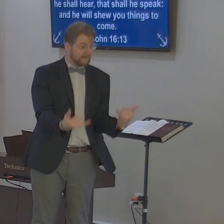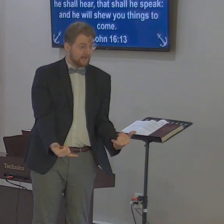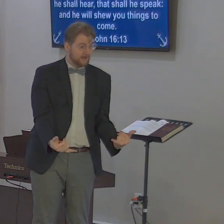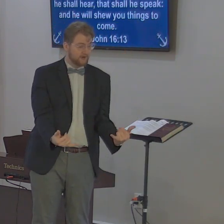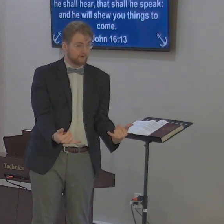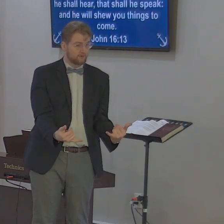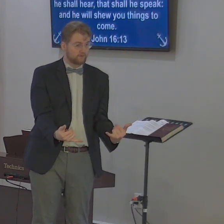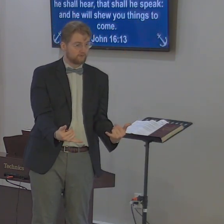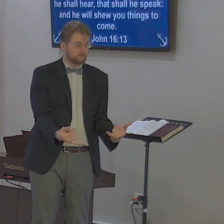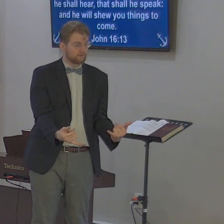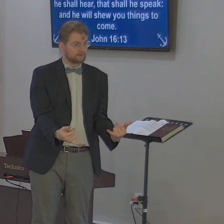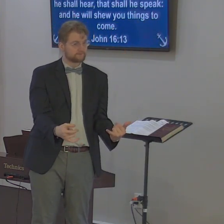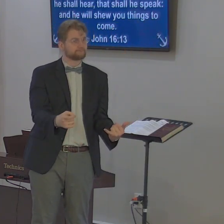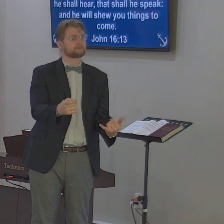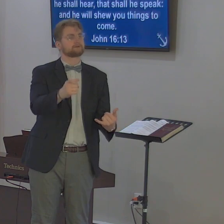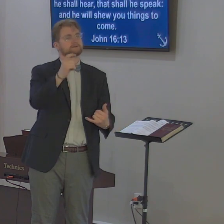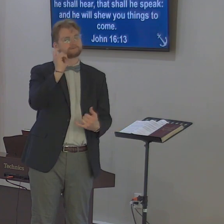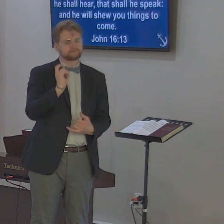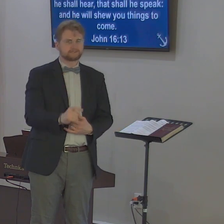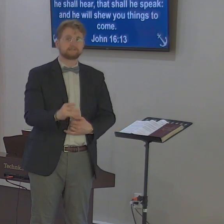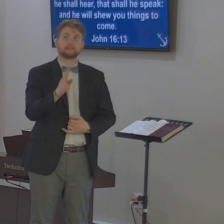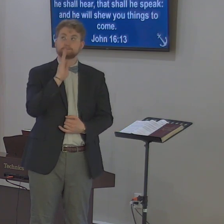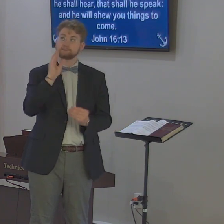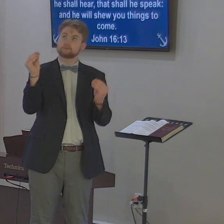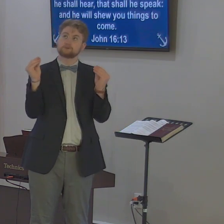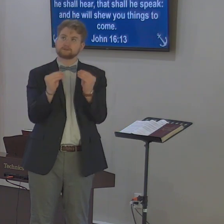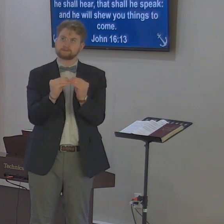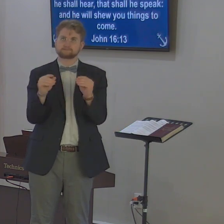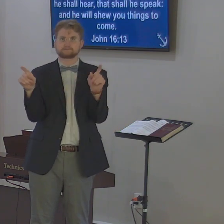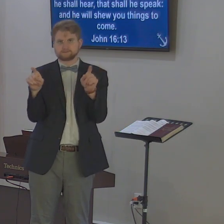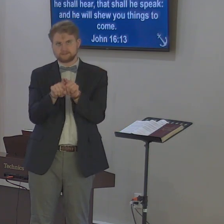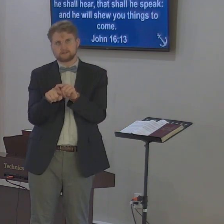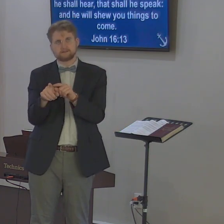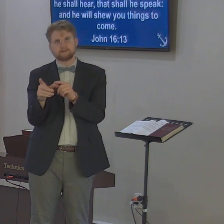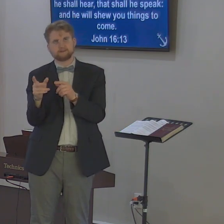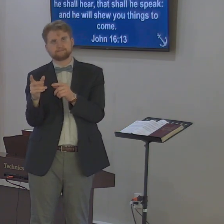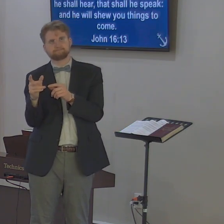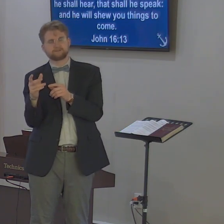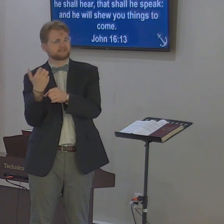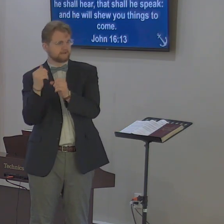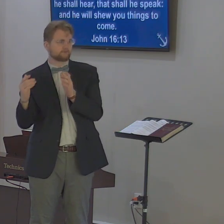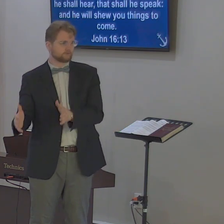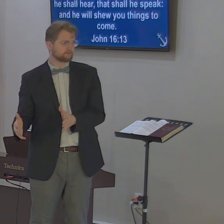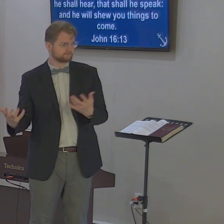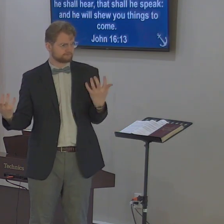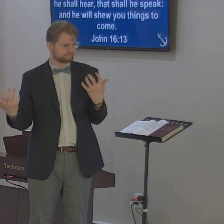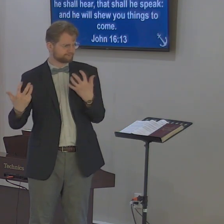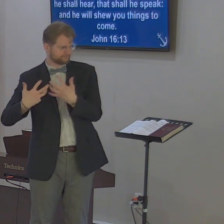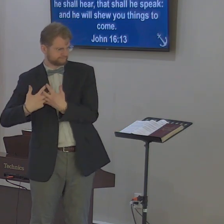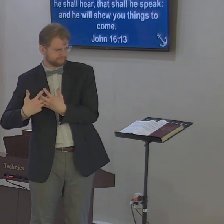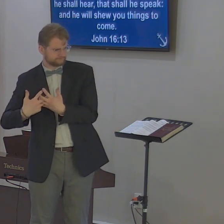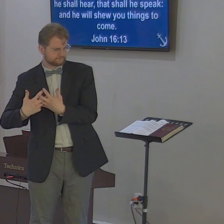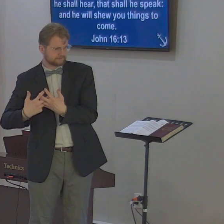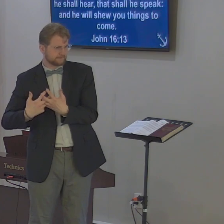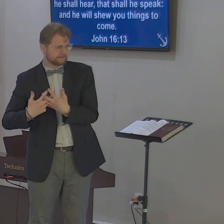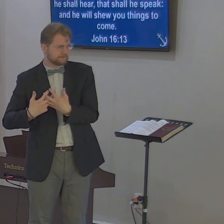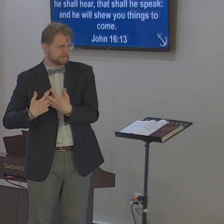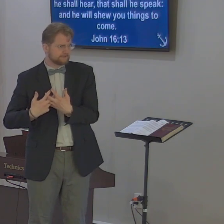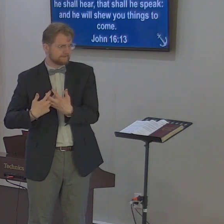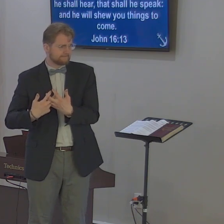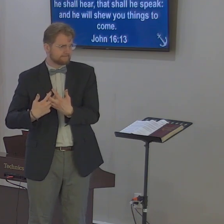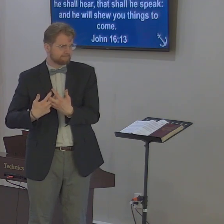more like the Savior. Now listen, there's so much that I want to say with the comfort of the Holy Spirit of God.